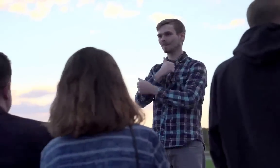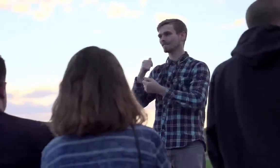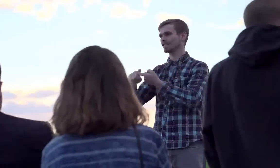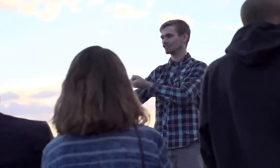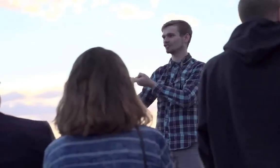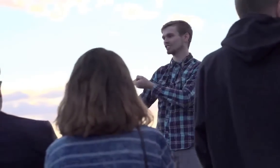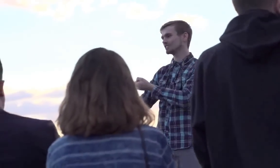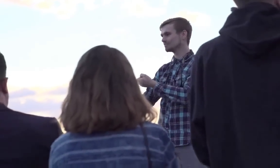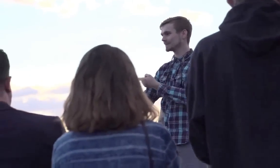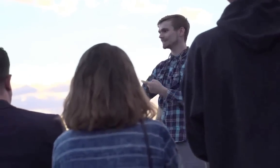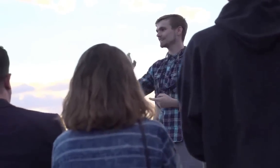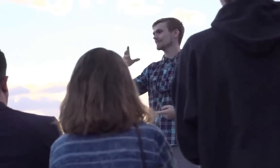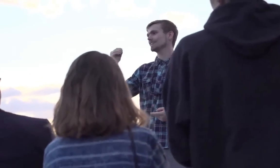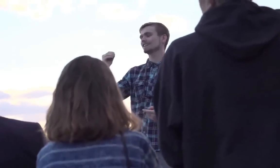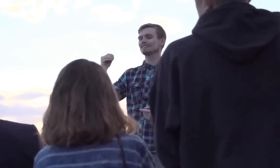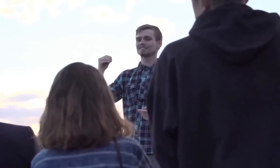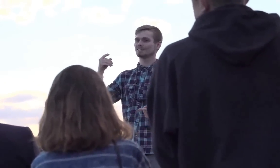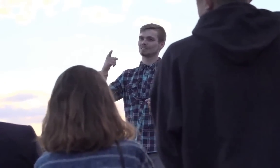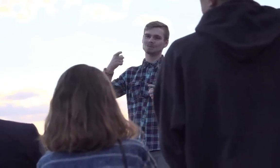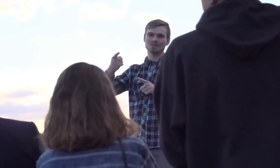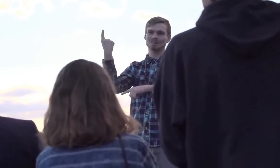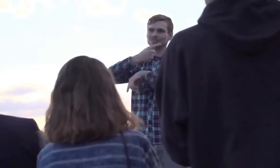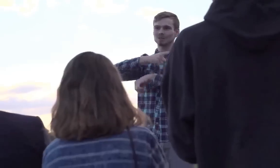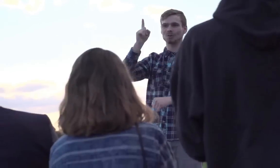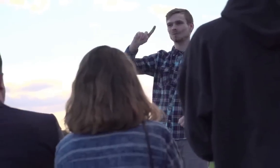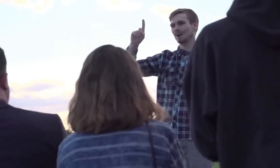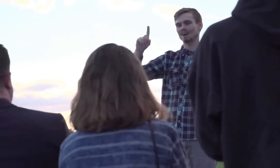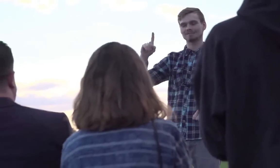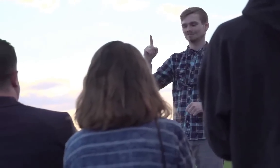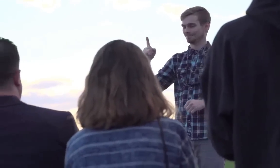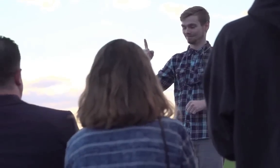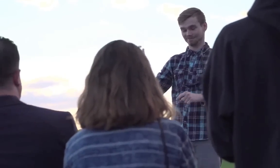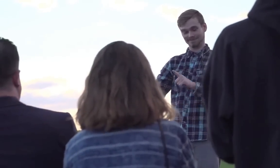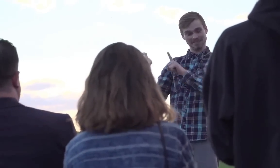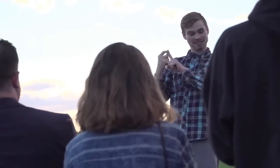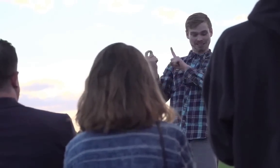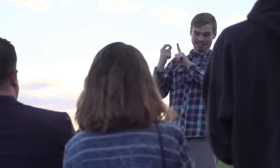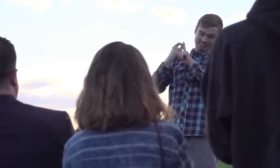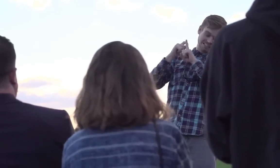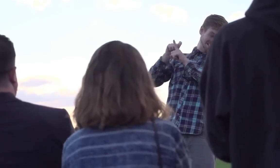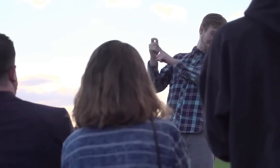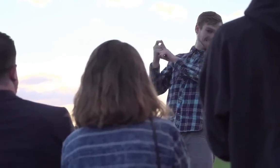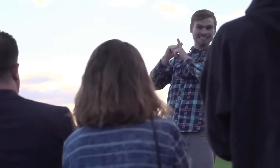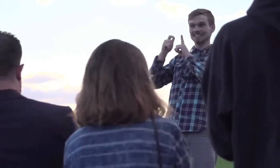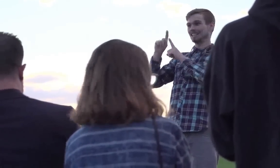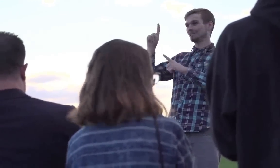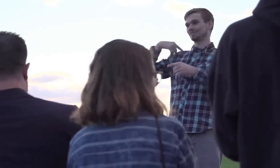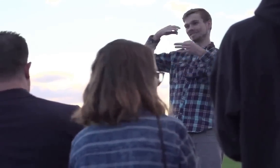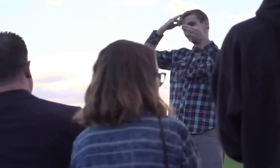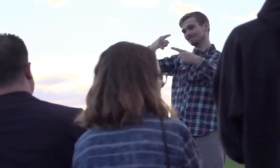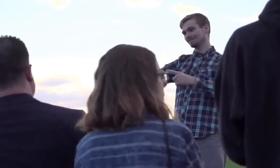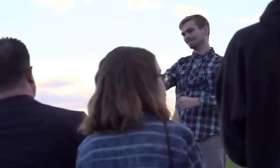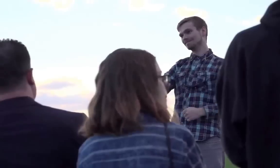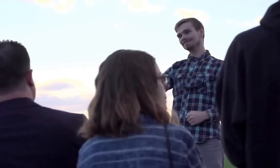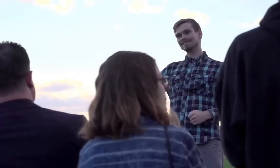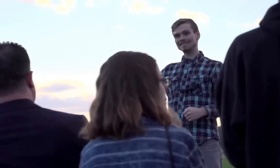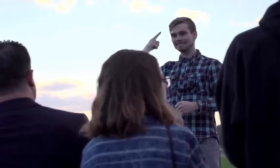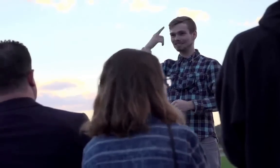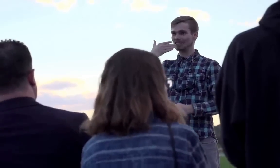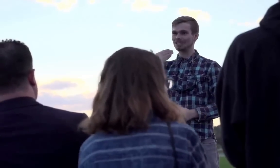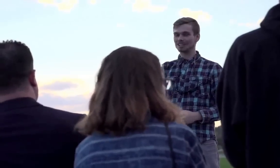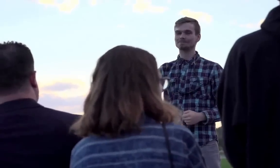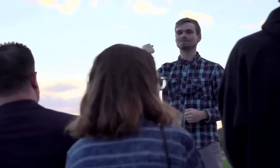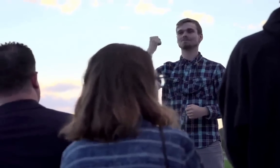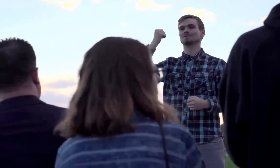You know, it was just such a loving friendship that way. And there was not a day where I wasn't getting picked on by Ben. No, and